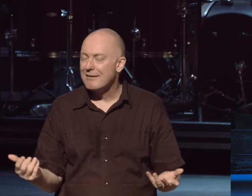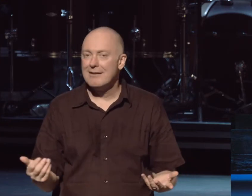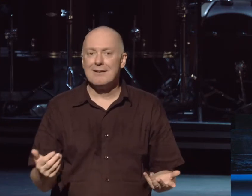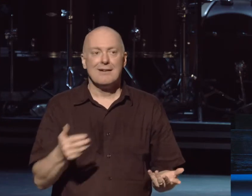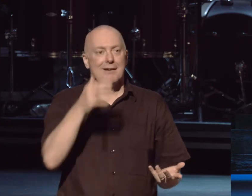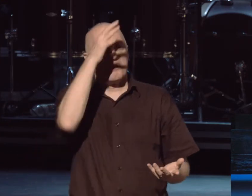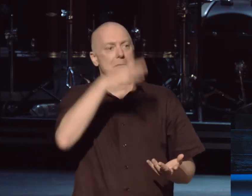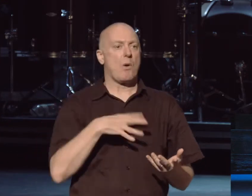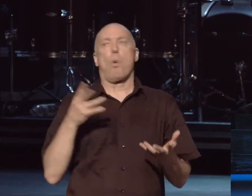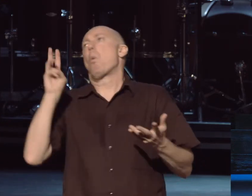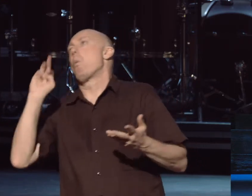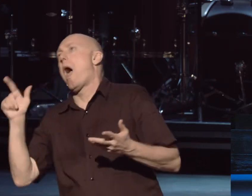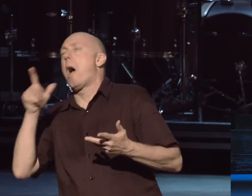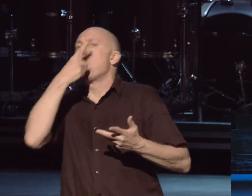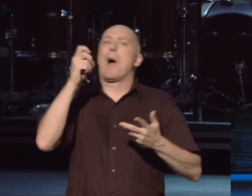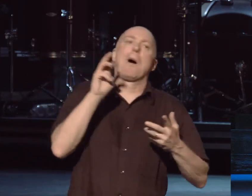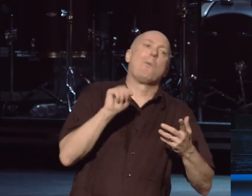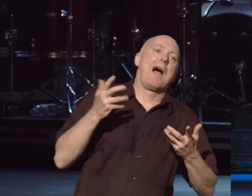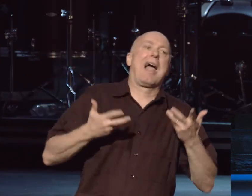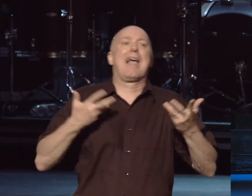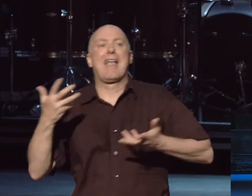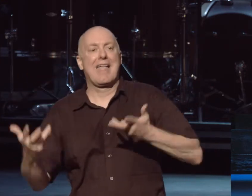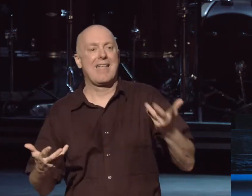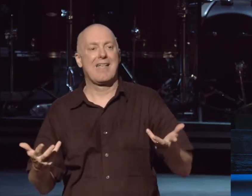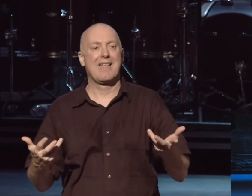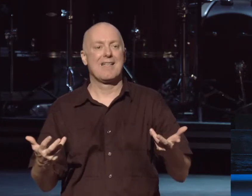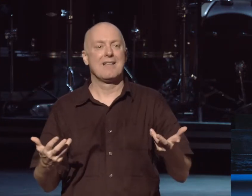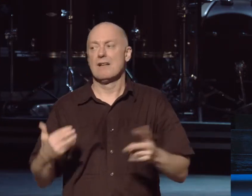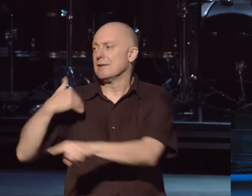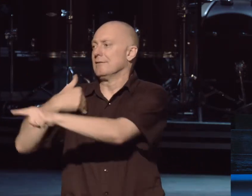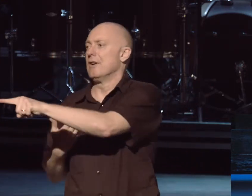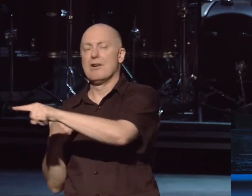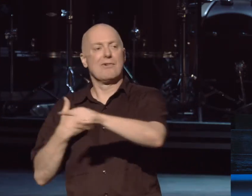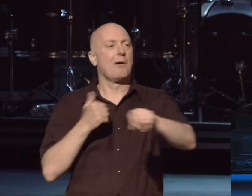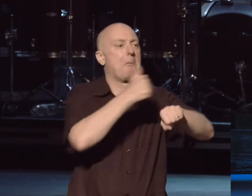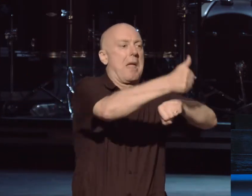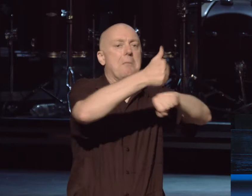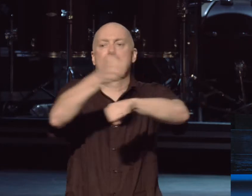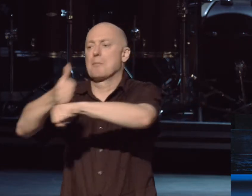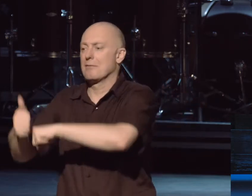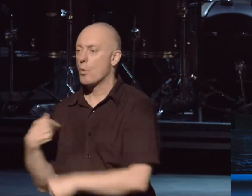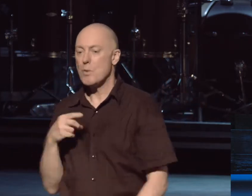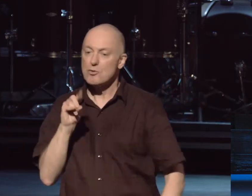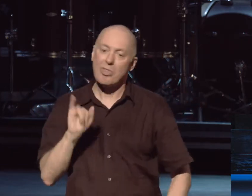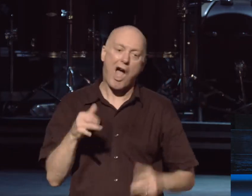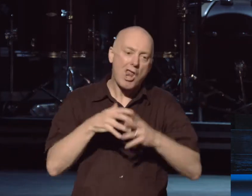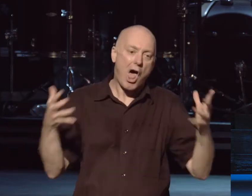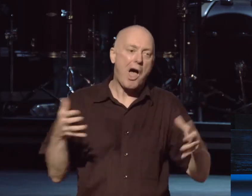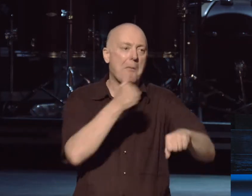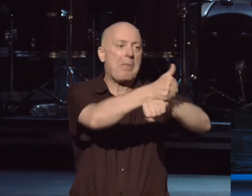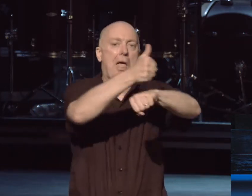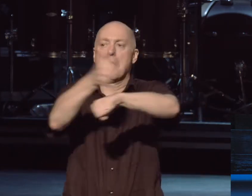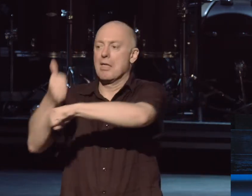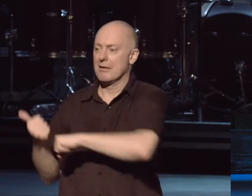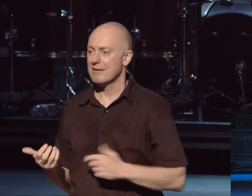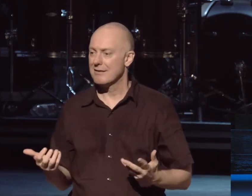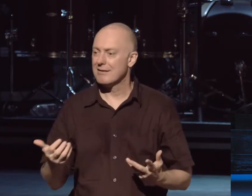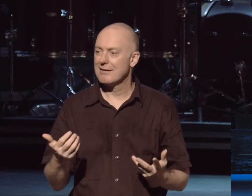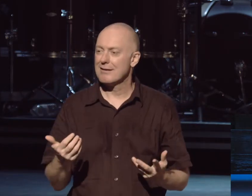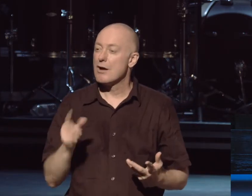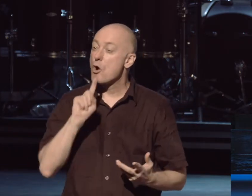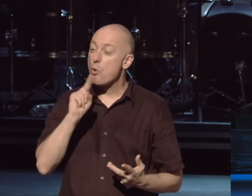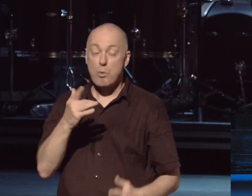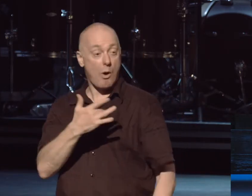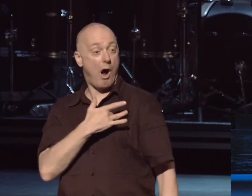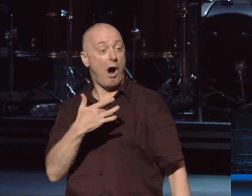rationalize. No fault finding. Man, we do that a lot. Notice this about a genuine heart of confession. It takes